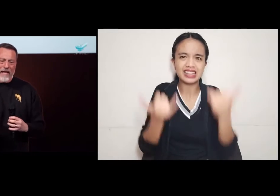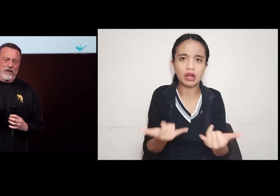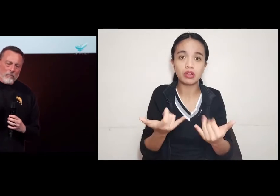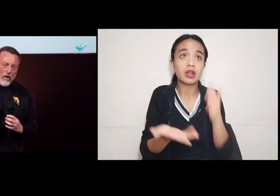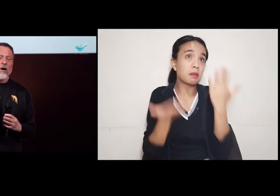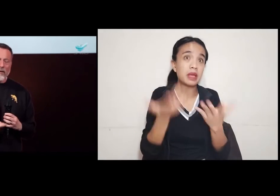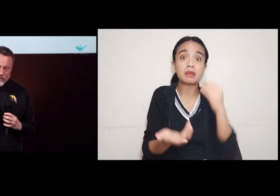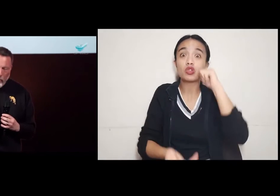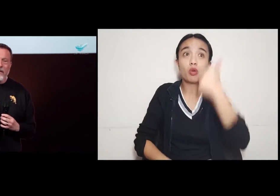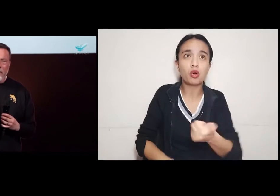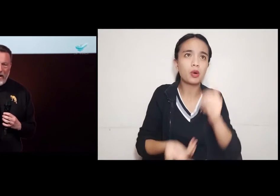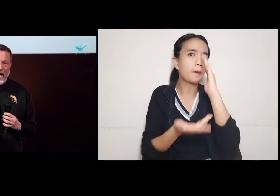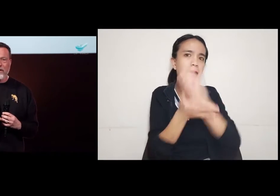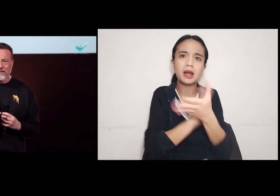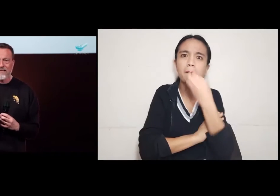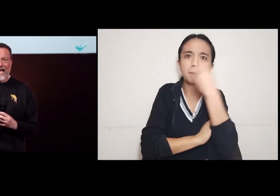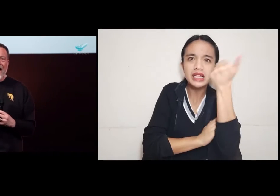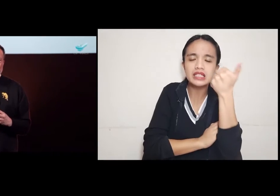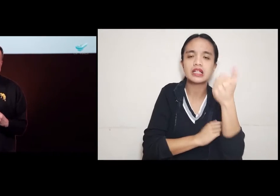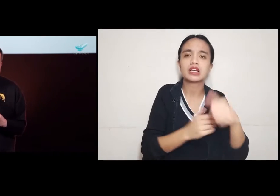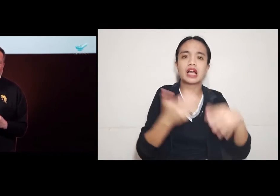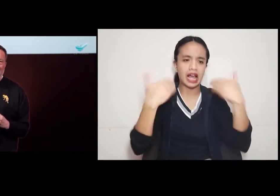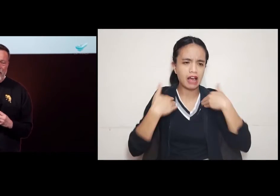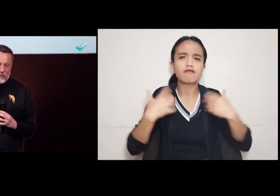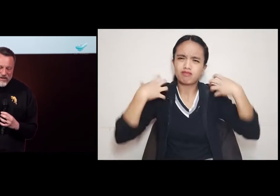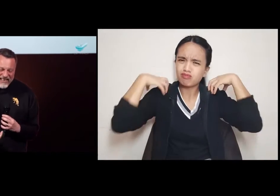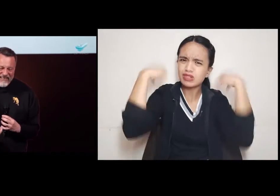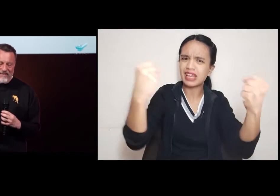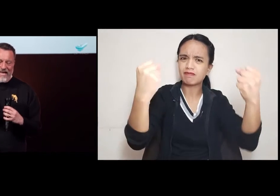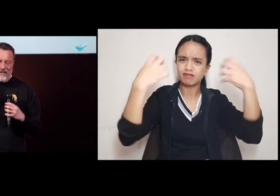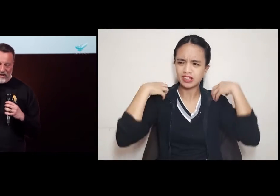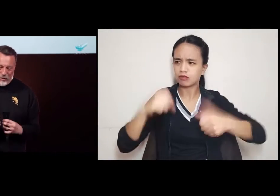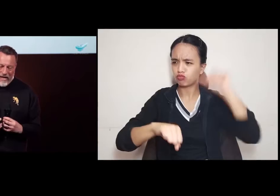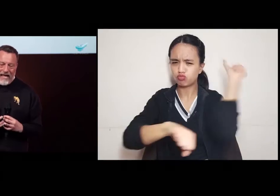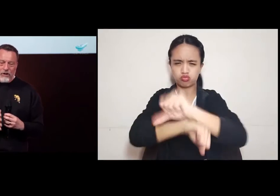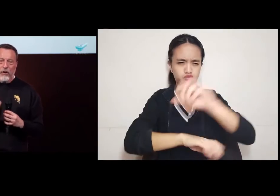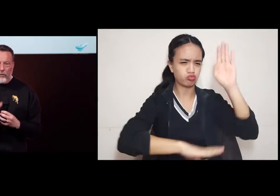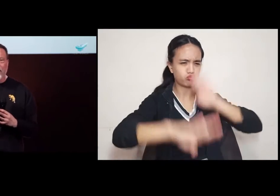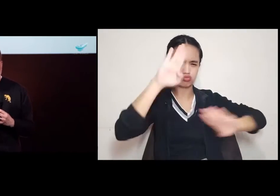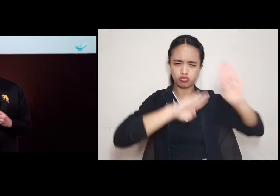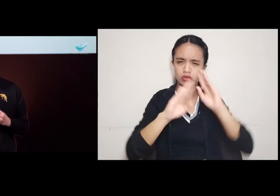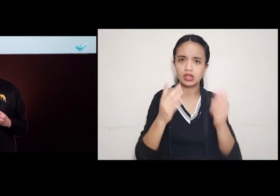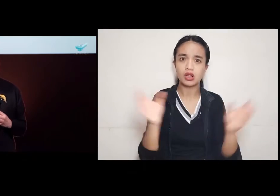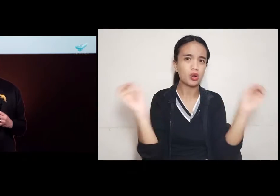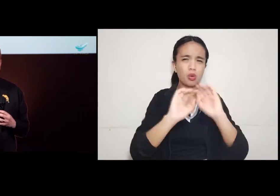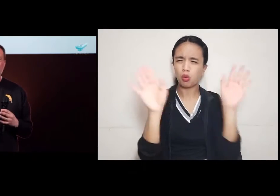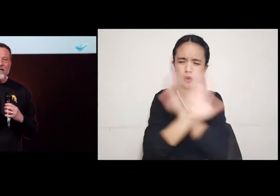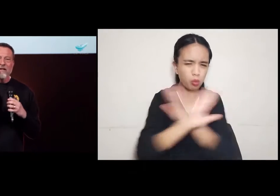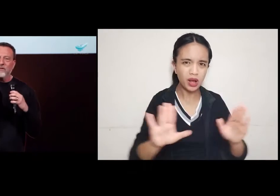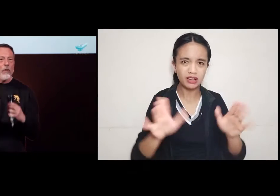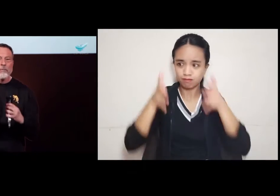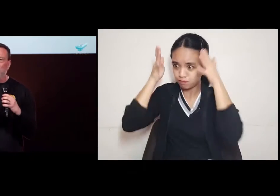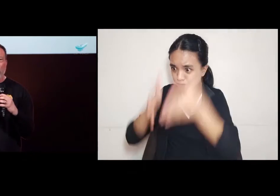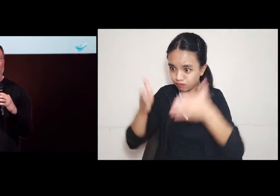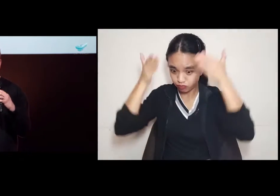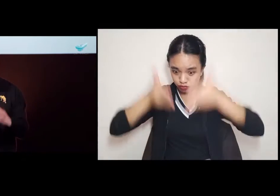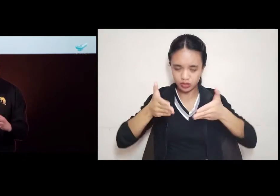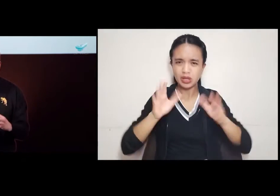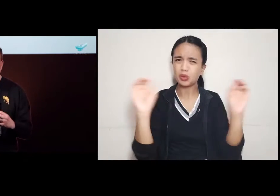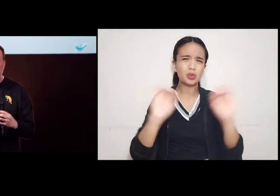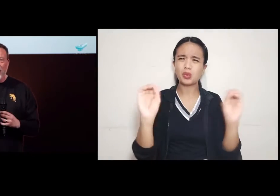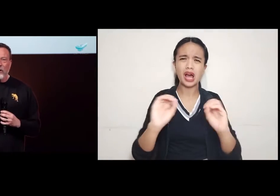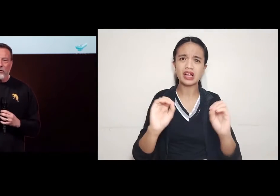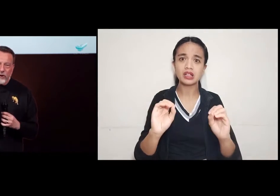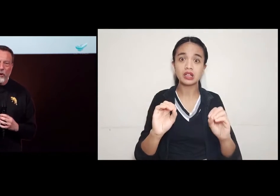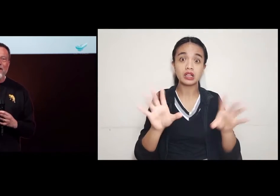this, that tomorrow is going to be better than today, and that we have the resilience and the strength to overcome this crisis. Don't believe for 1